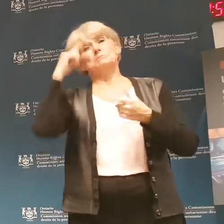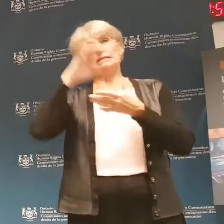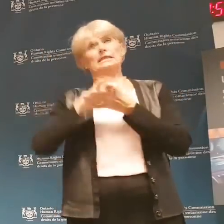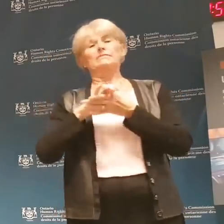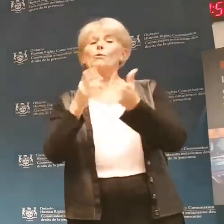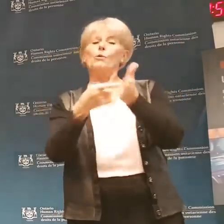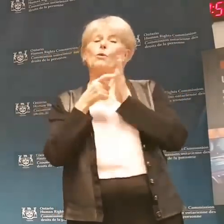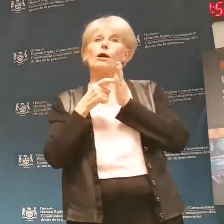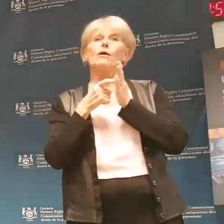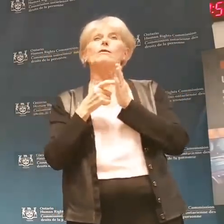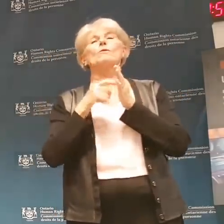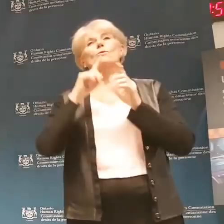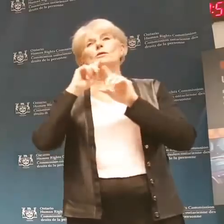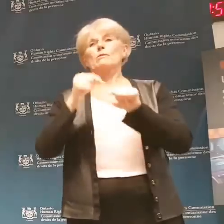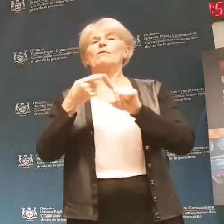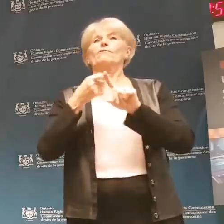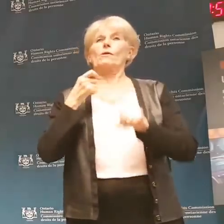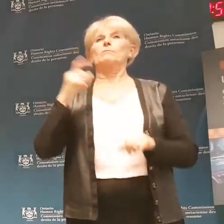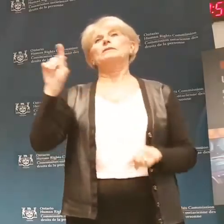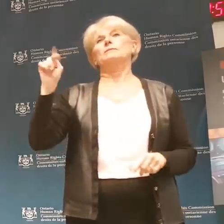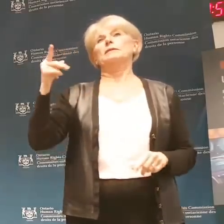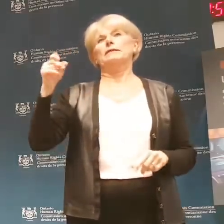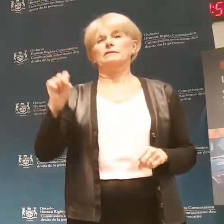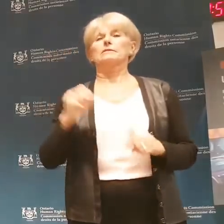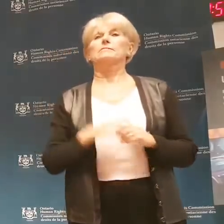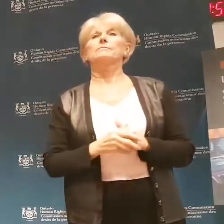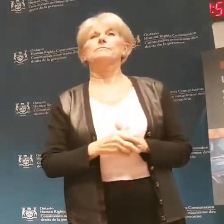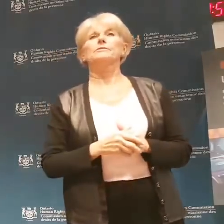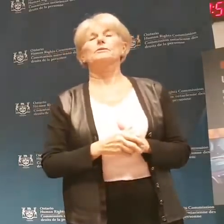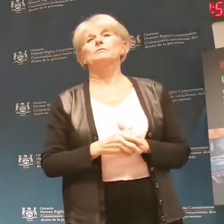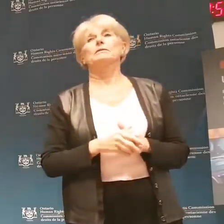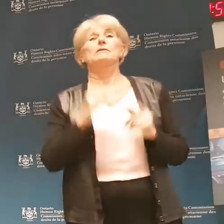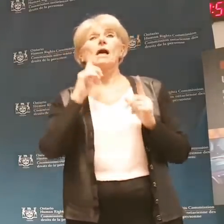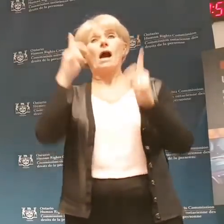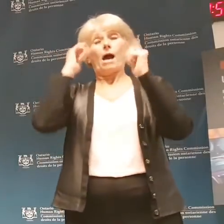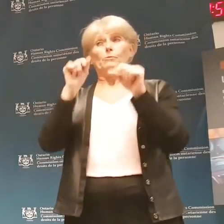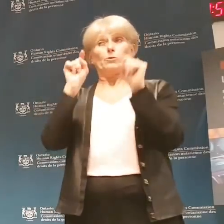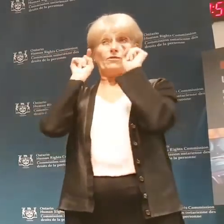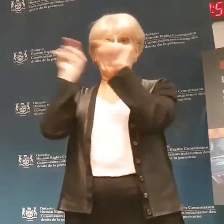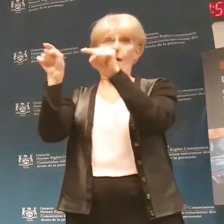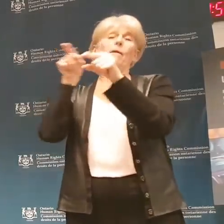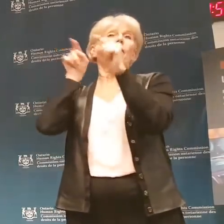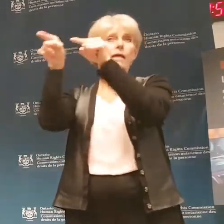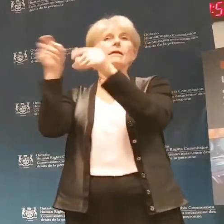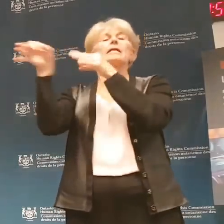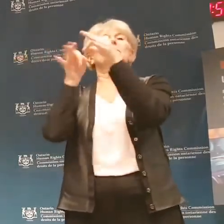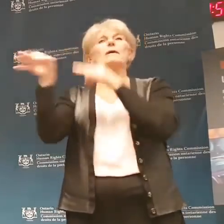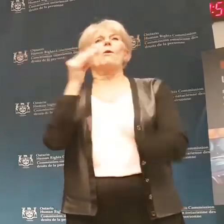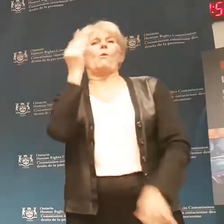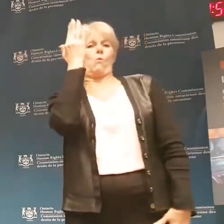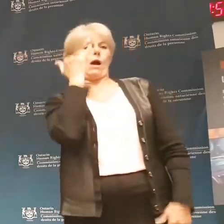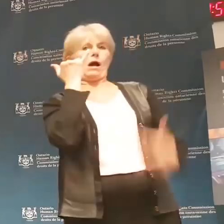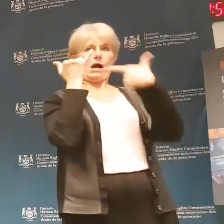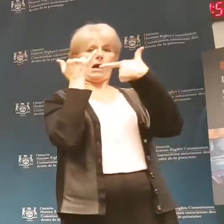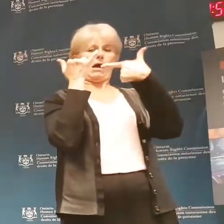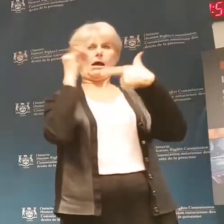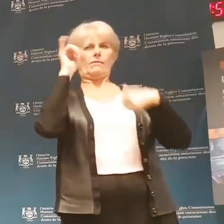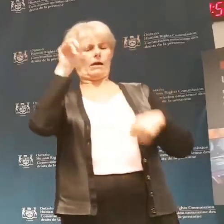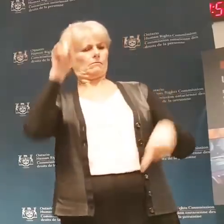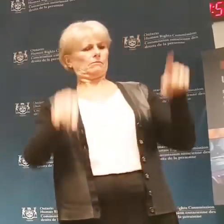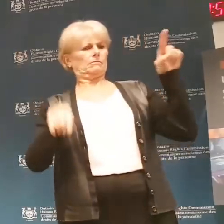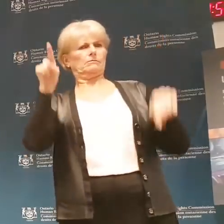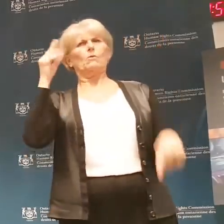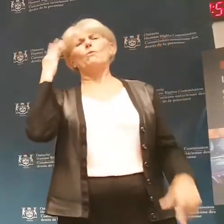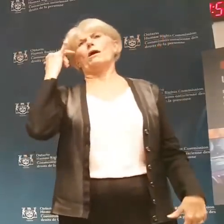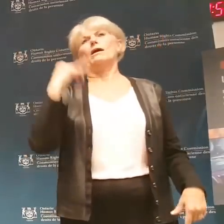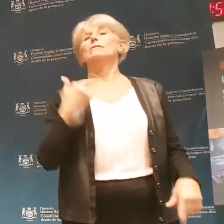it requires a response from the Toronto Police. So I think it's up to them to explain why we see these disparities,